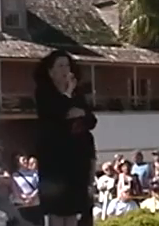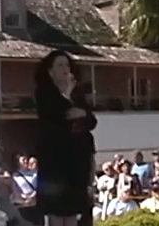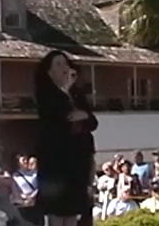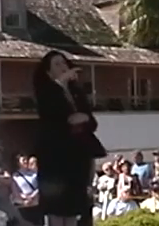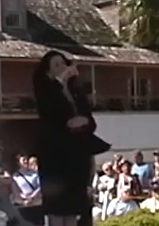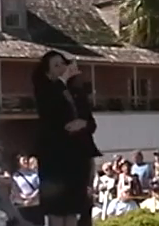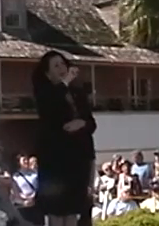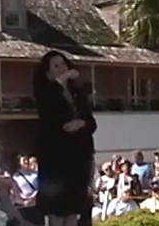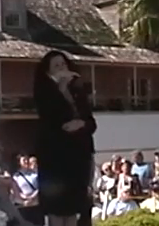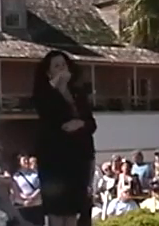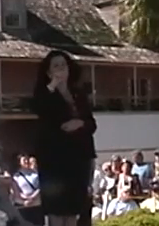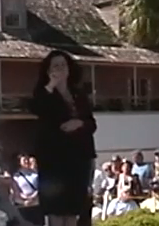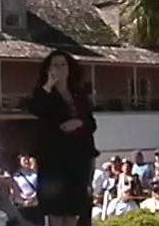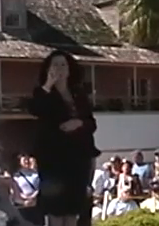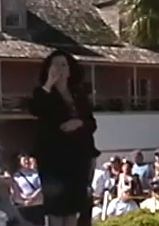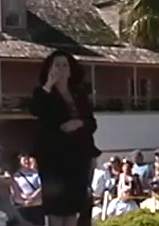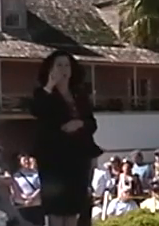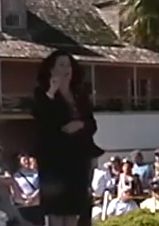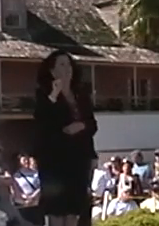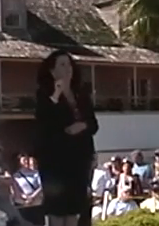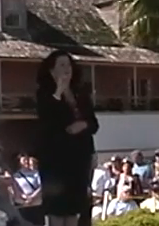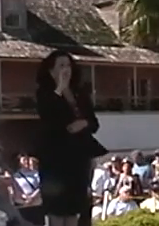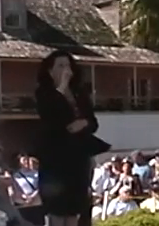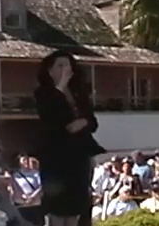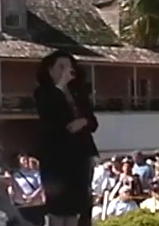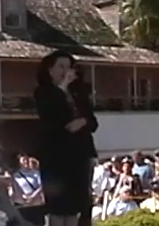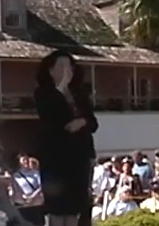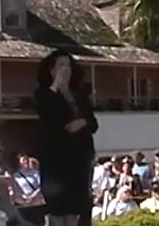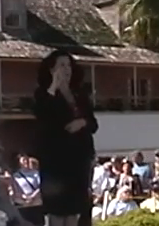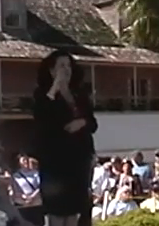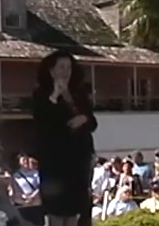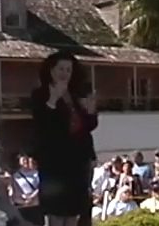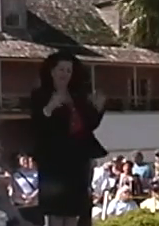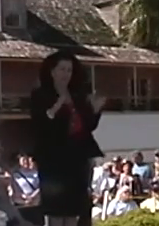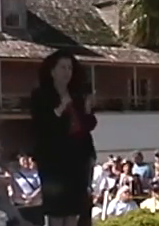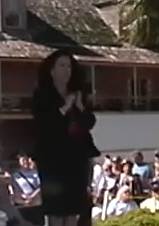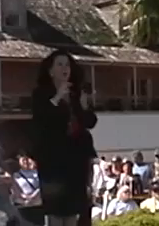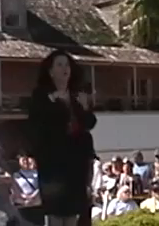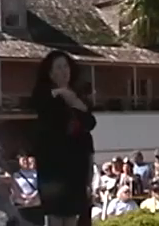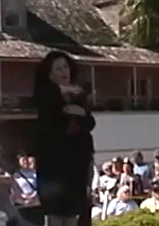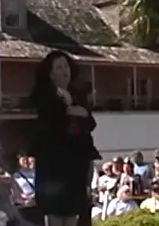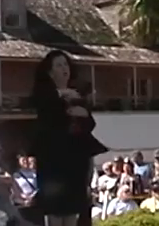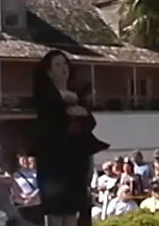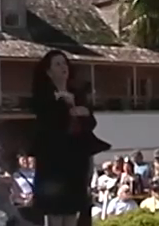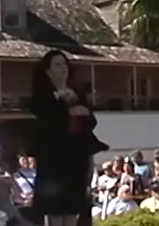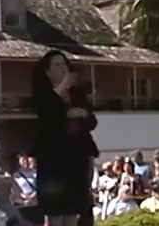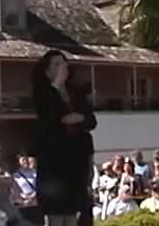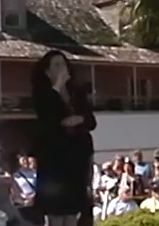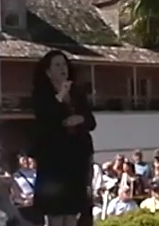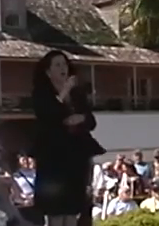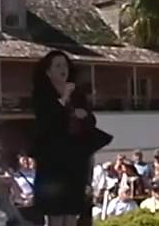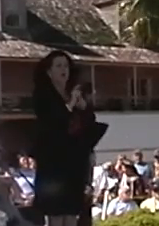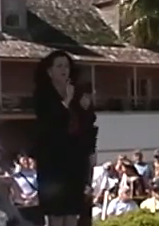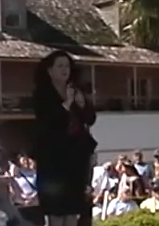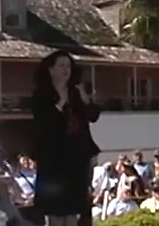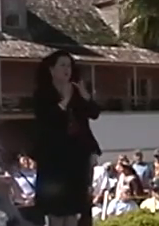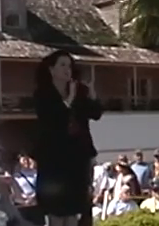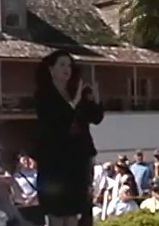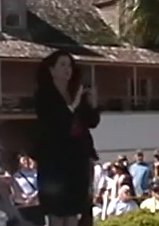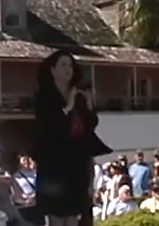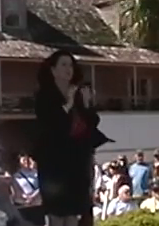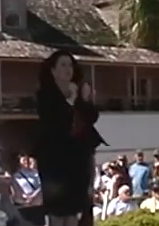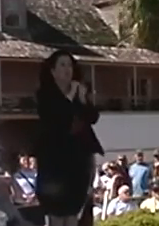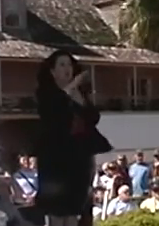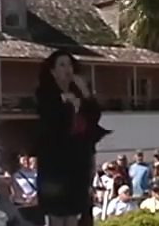he got here, he navigated around the Biscayne Beach, went around the coast of Florida, and came in contact with